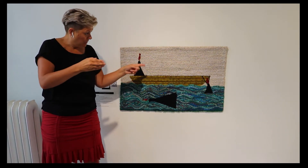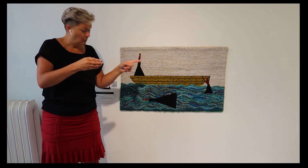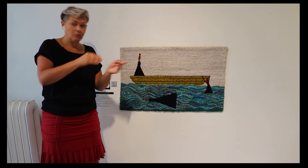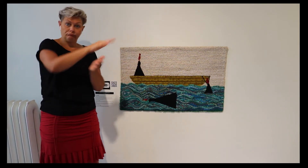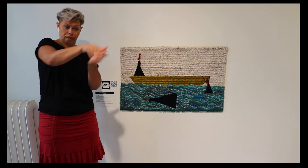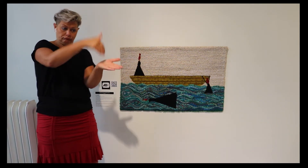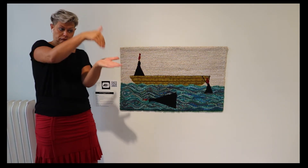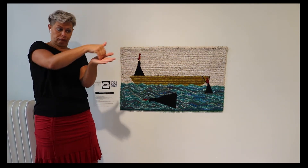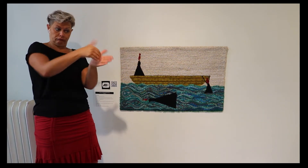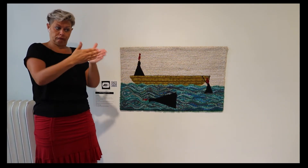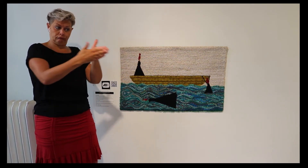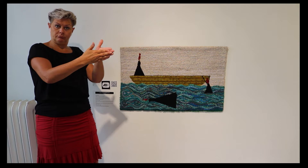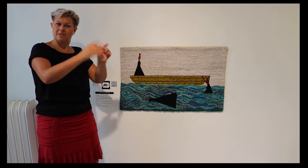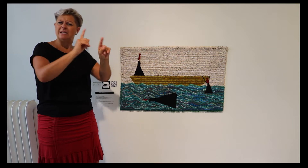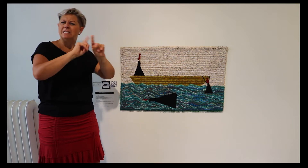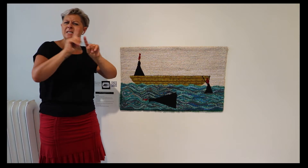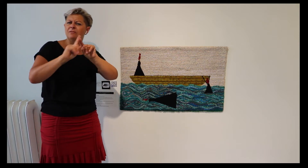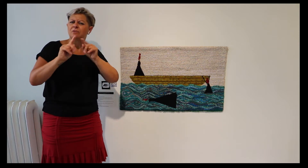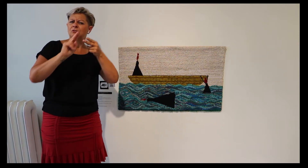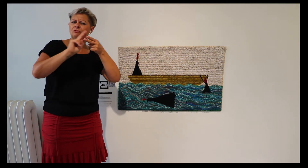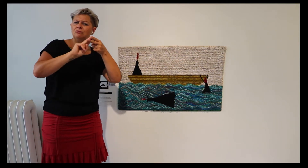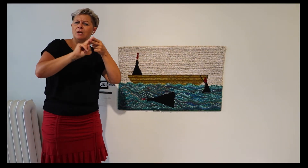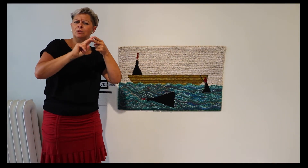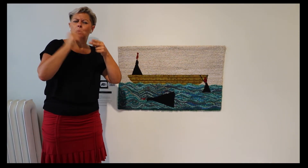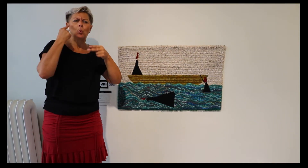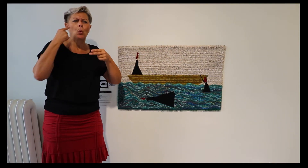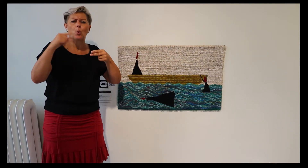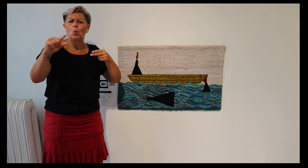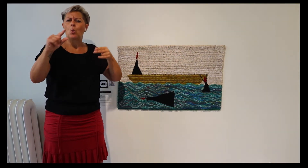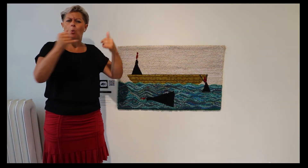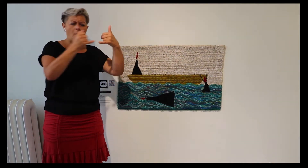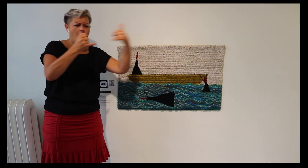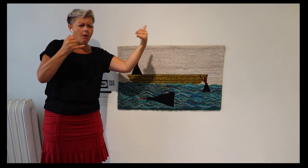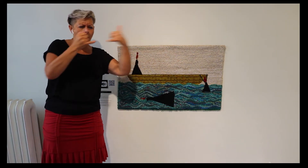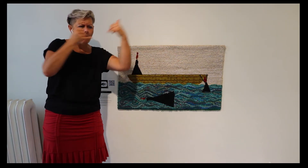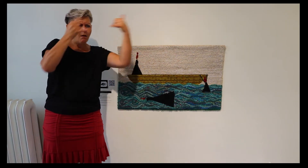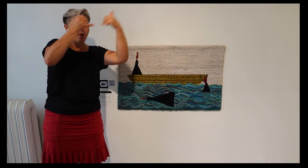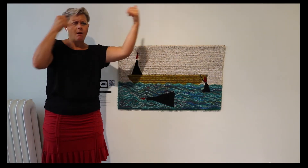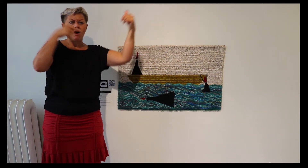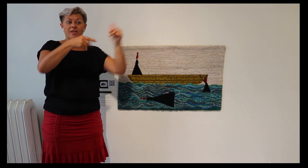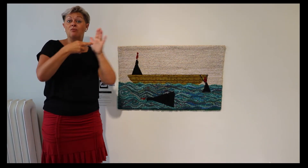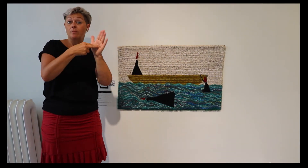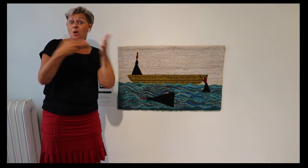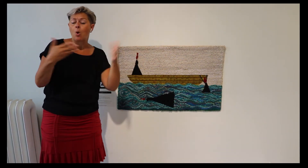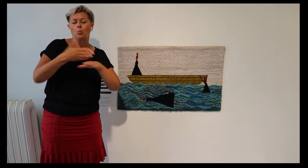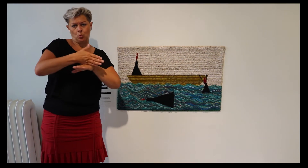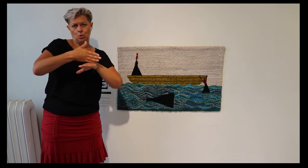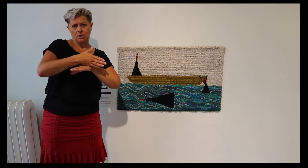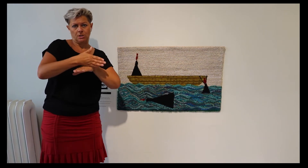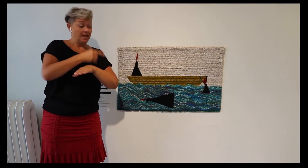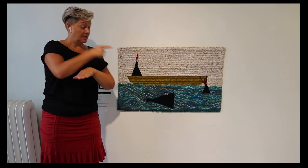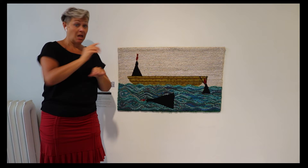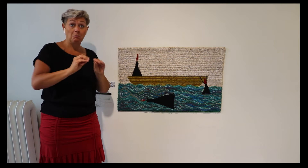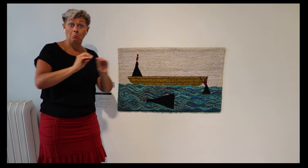center of the piece, and there are different shades of gold horizontal lines to resemble wood. It is still in the